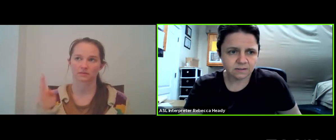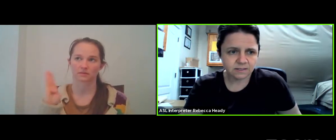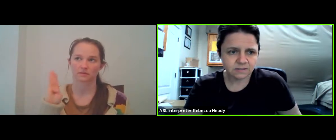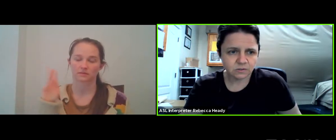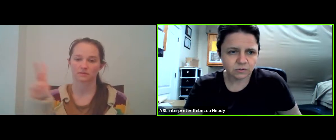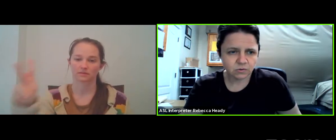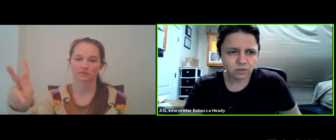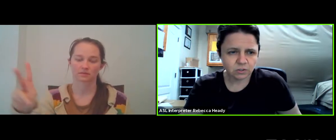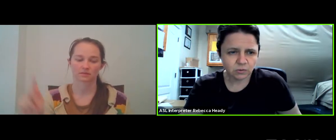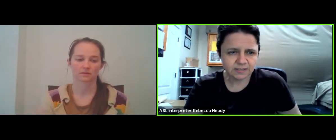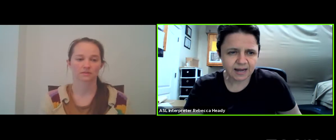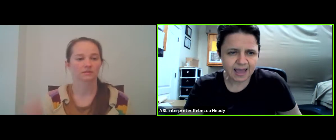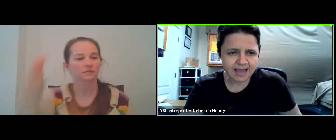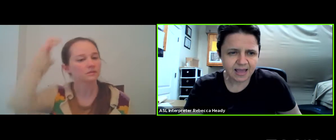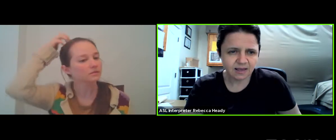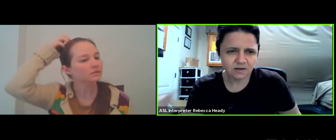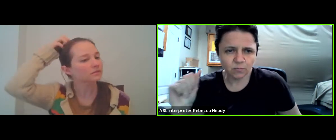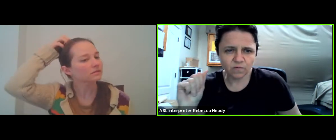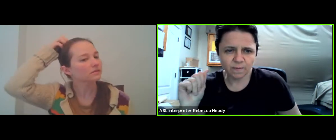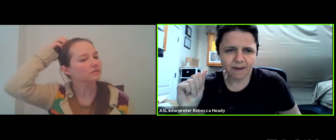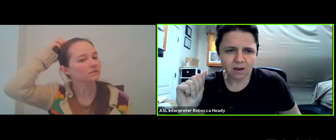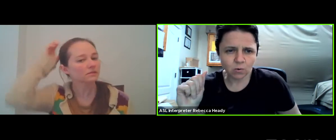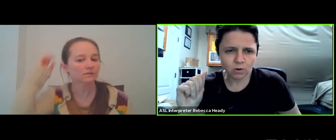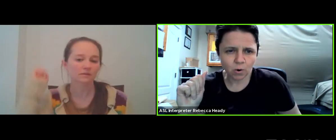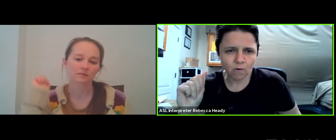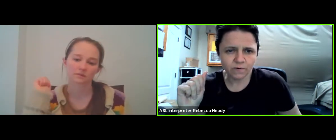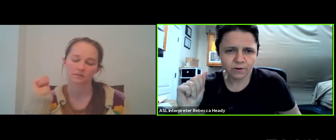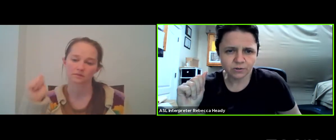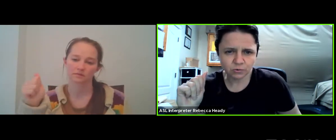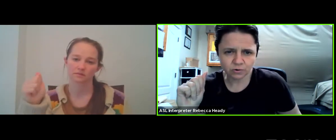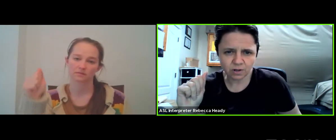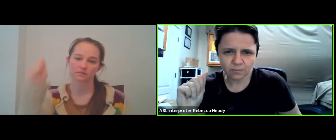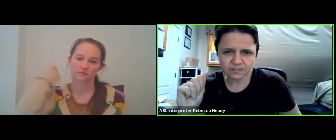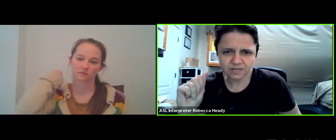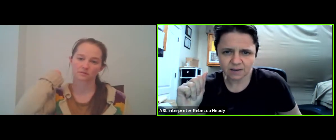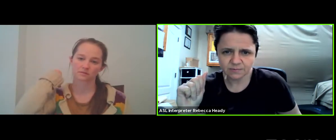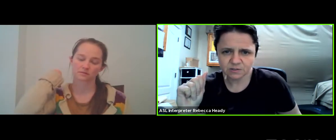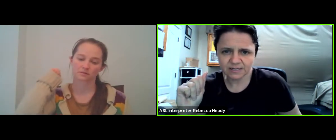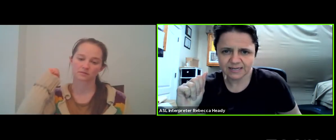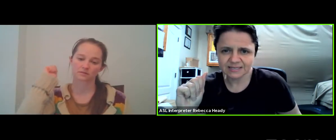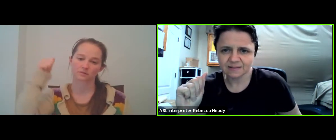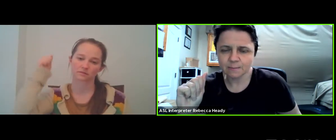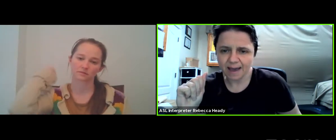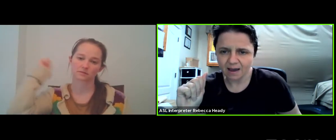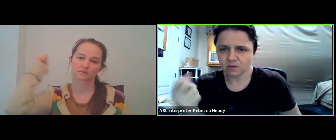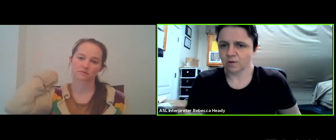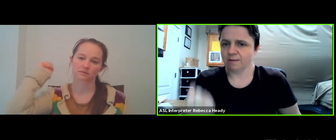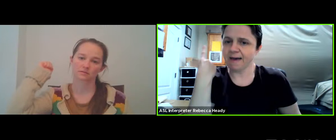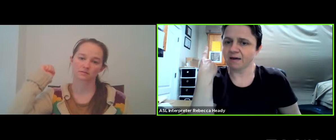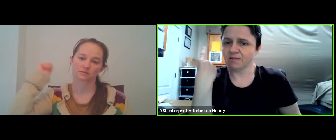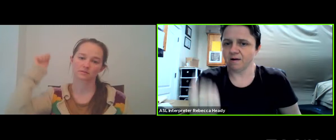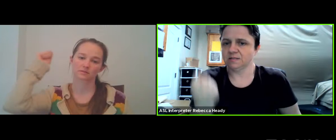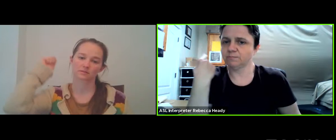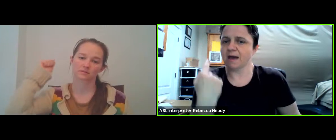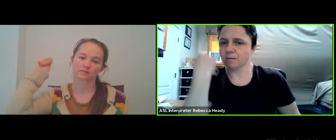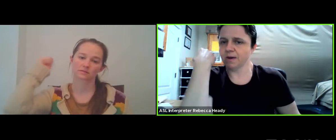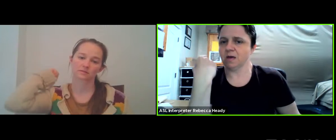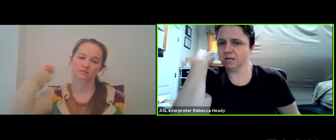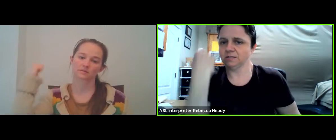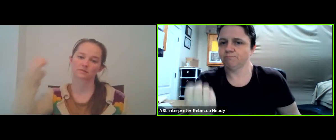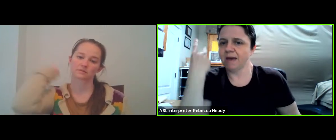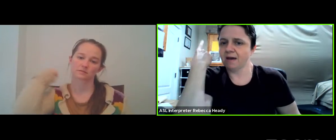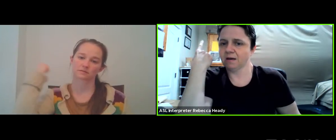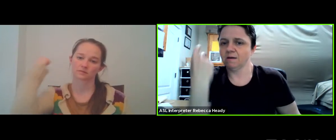And then it says you can use an A hand and move it backward over your shoulder a couple of times to mean it's in the back, like back there. It's